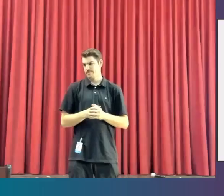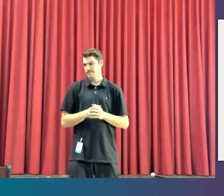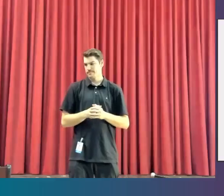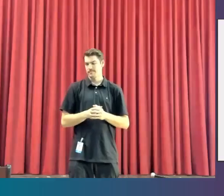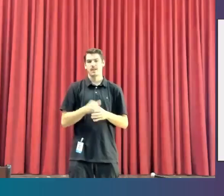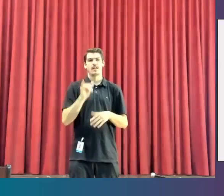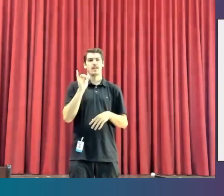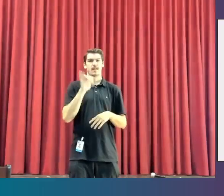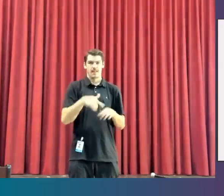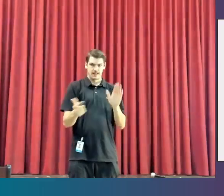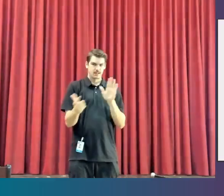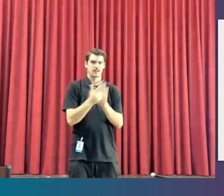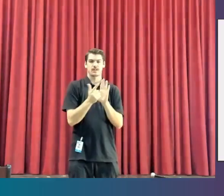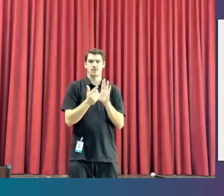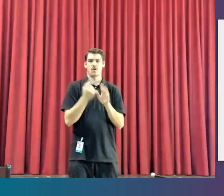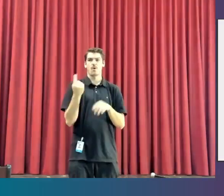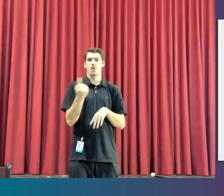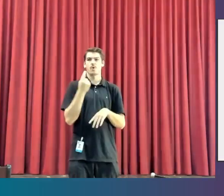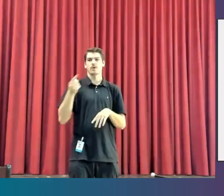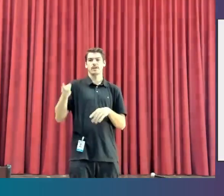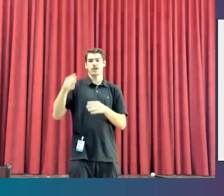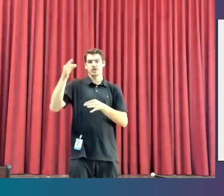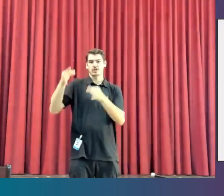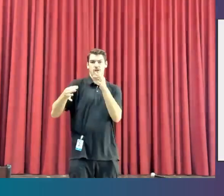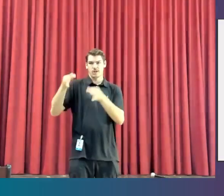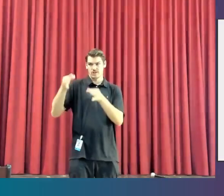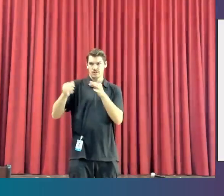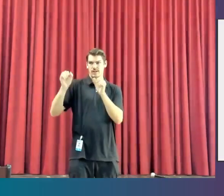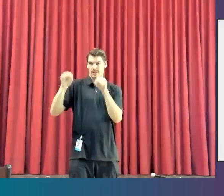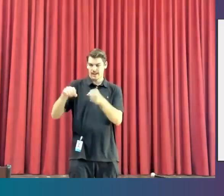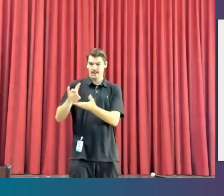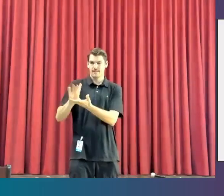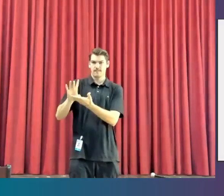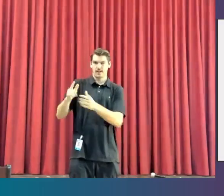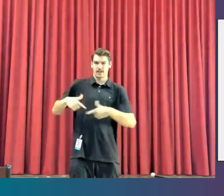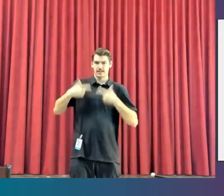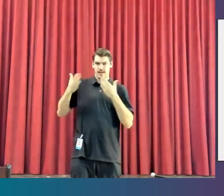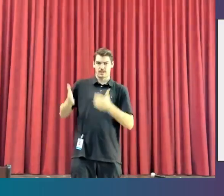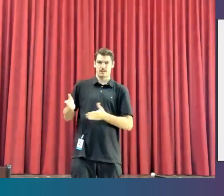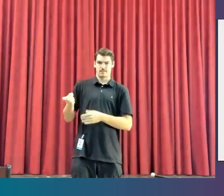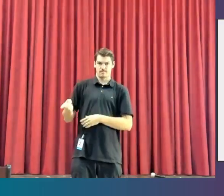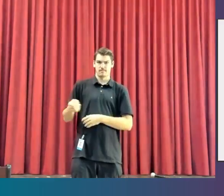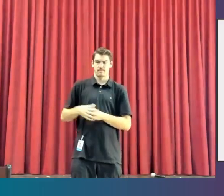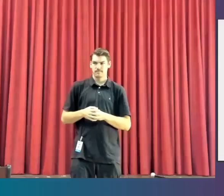That is illegal, and only a judge can evict a tenant.